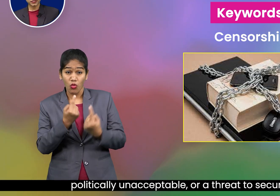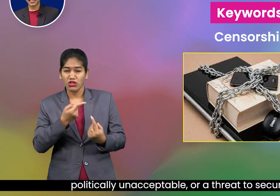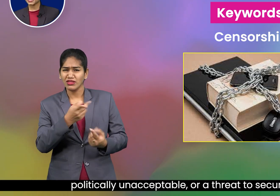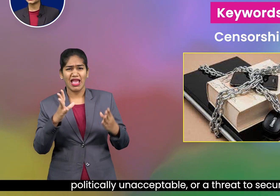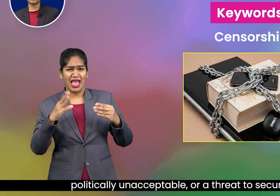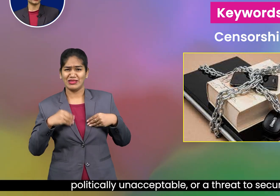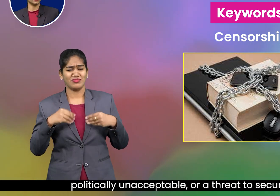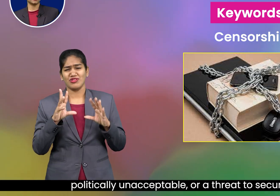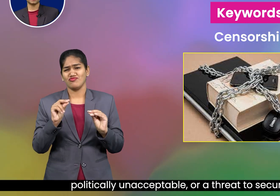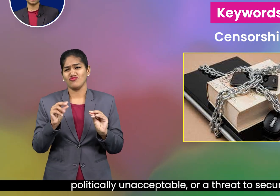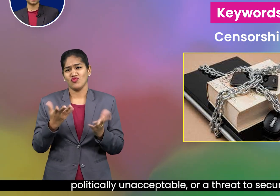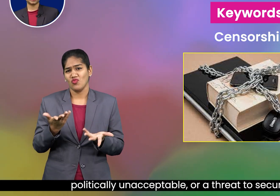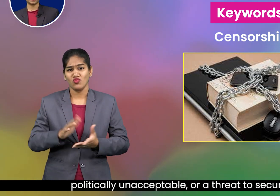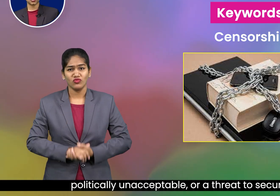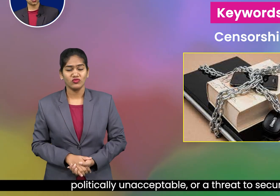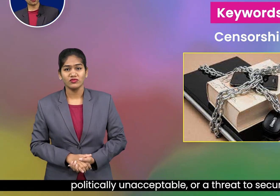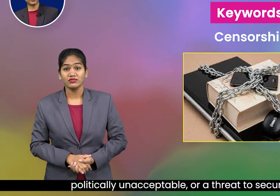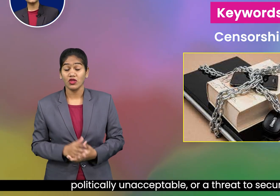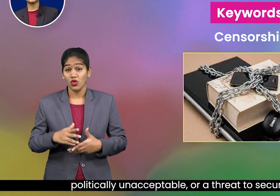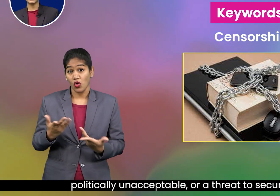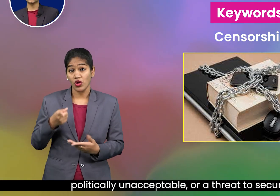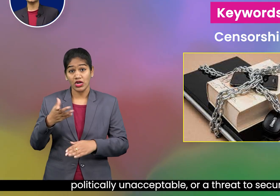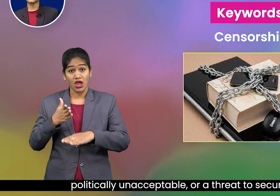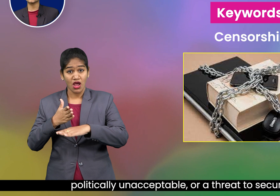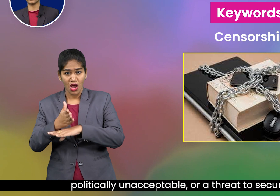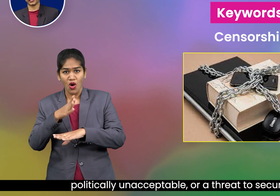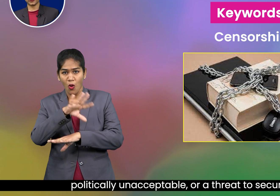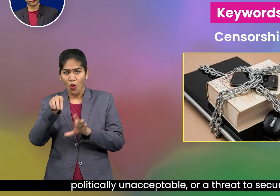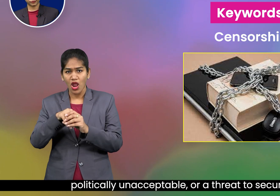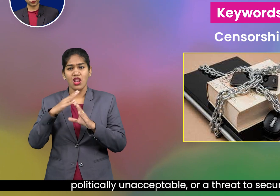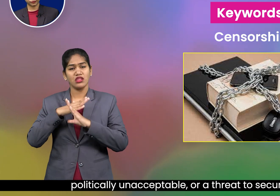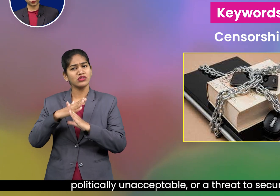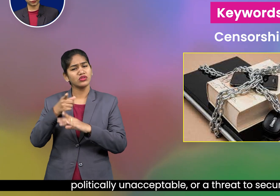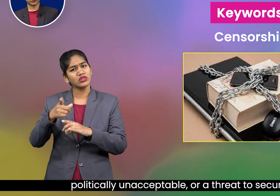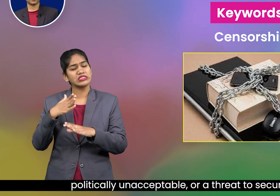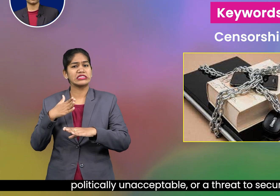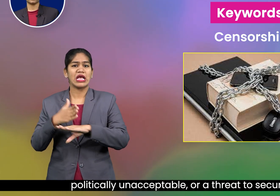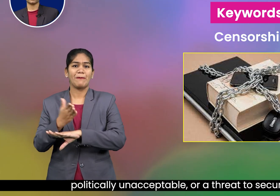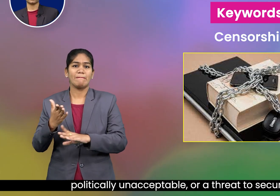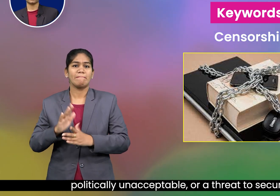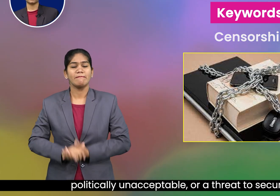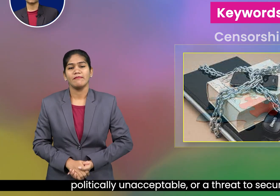Politically unacceptable or a threat to security.